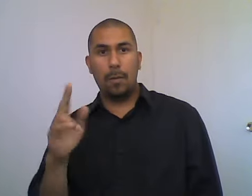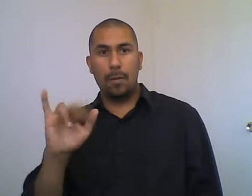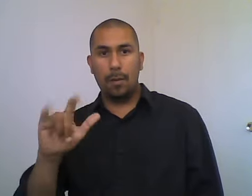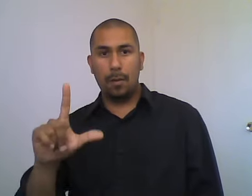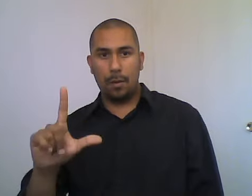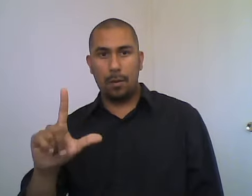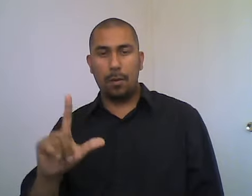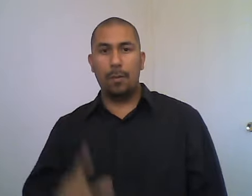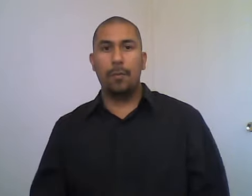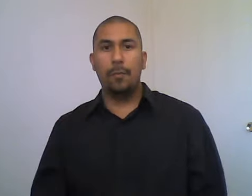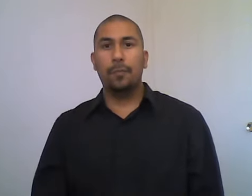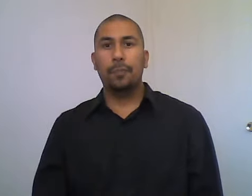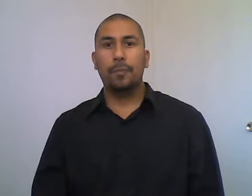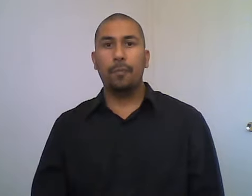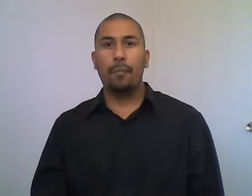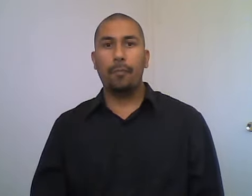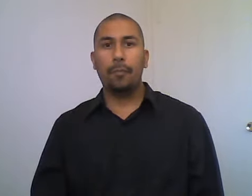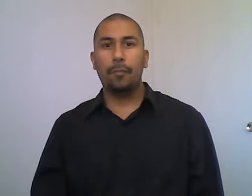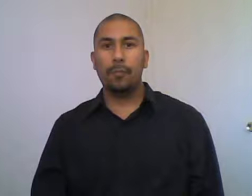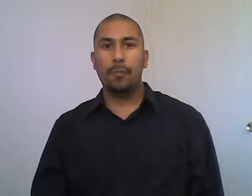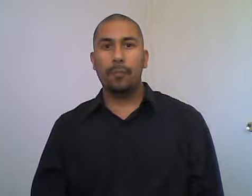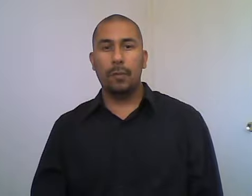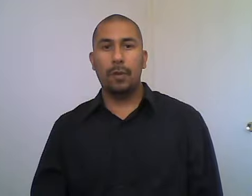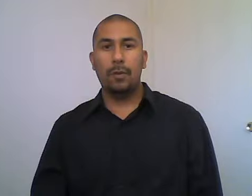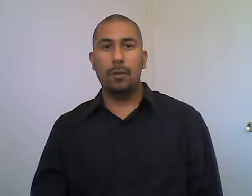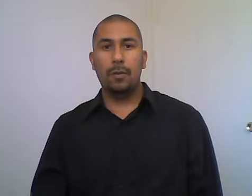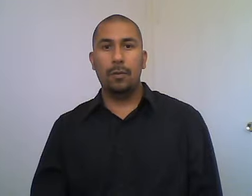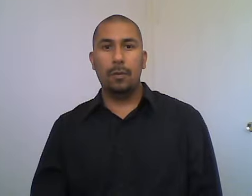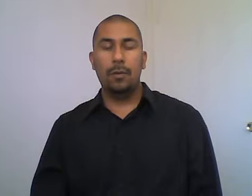Of course, just like everything else, if you go uphill, there's going to be a reward coming downhill.